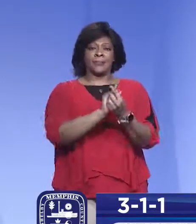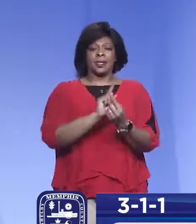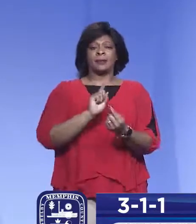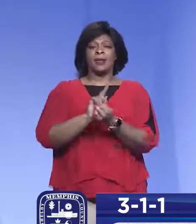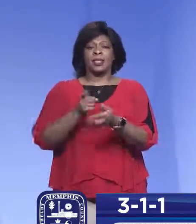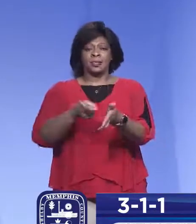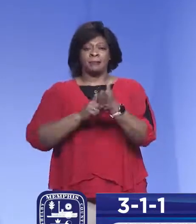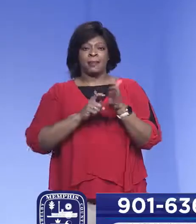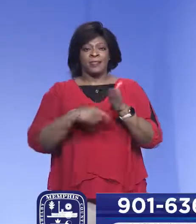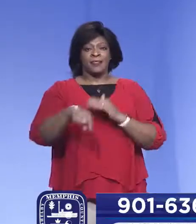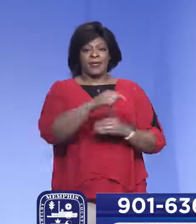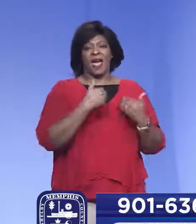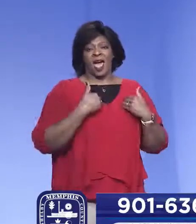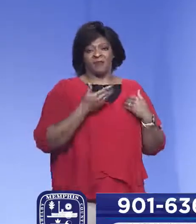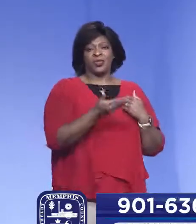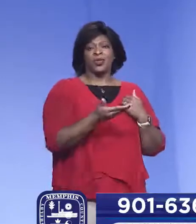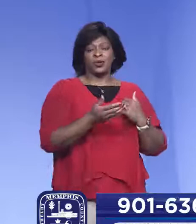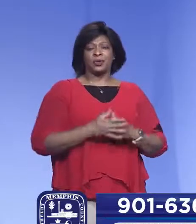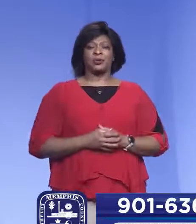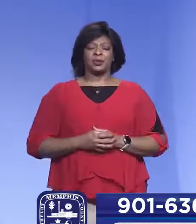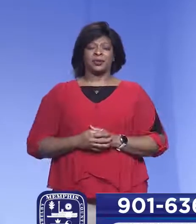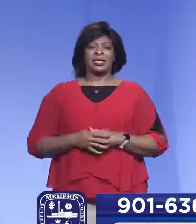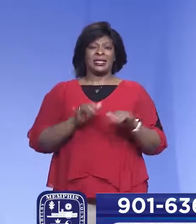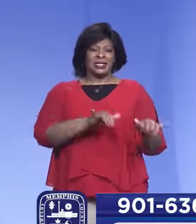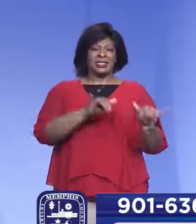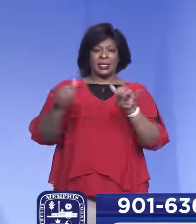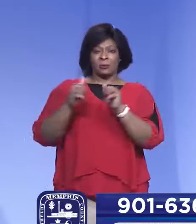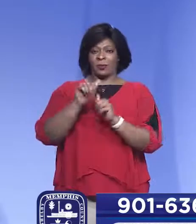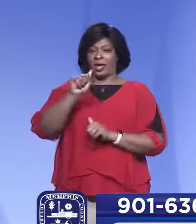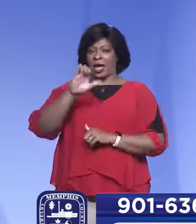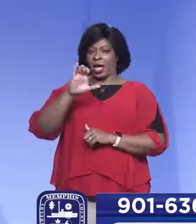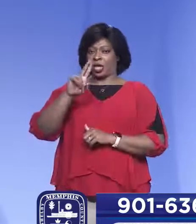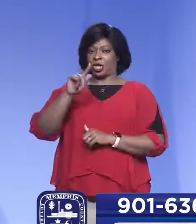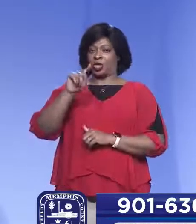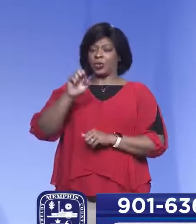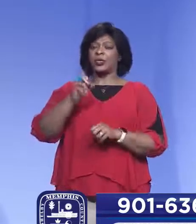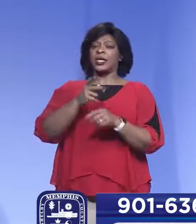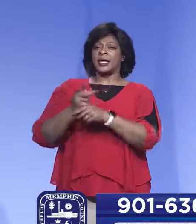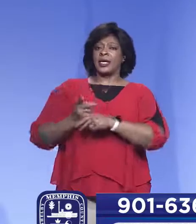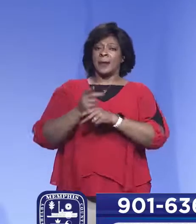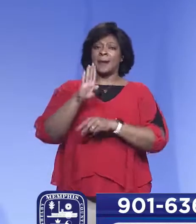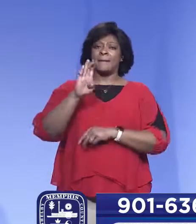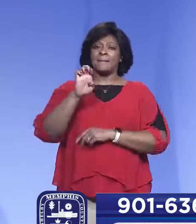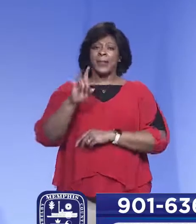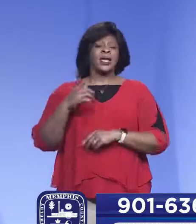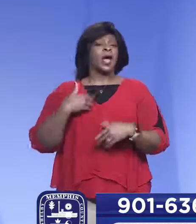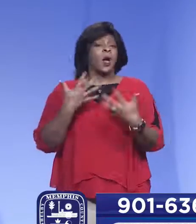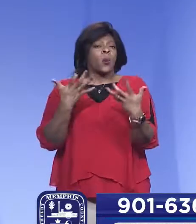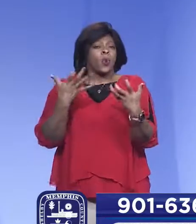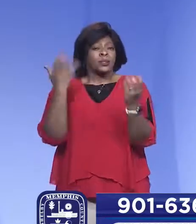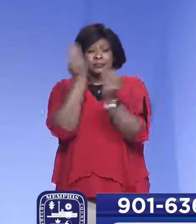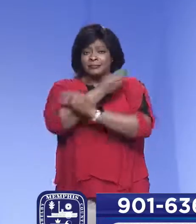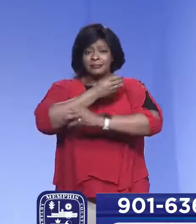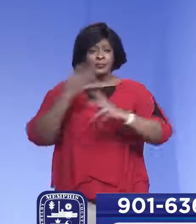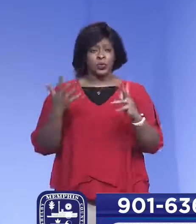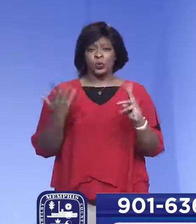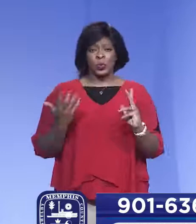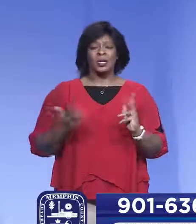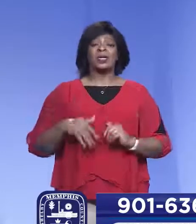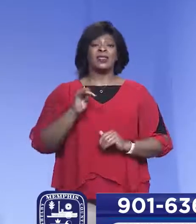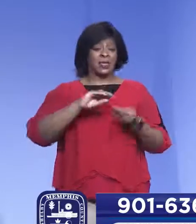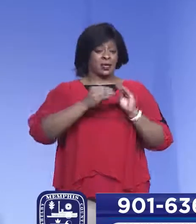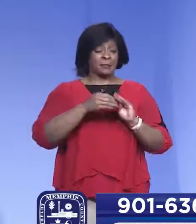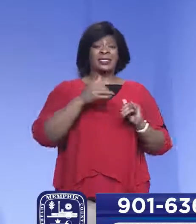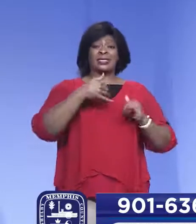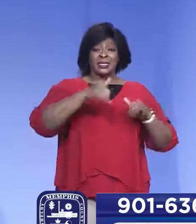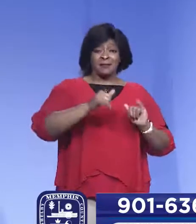demand that is there. In the same with acute care beds. The message I want everybody to hear is, though the numbers